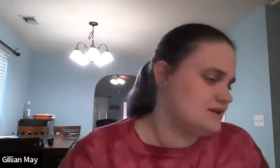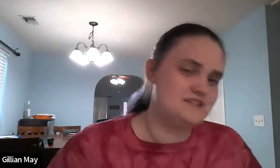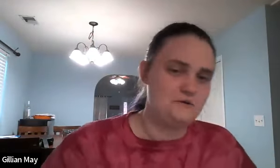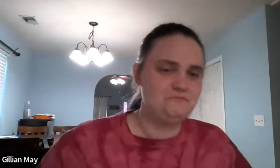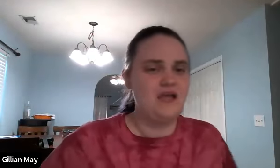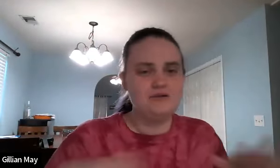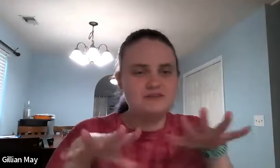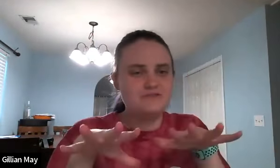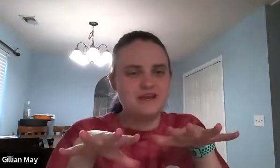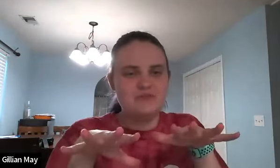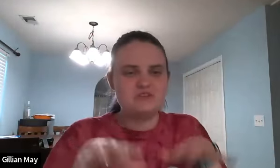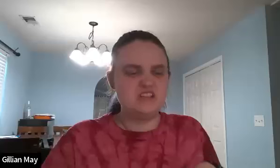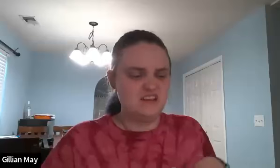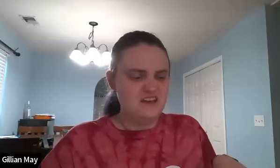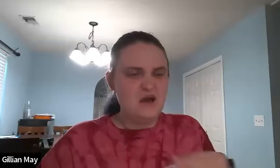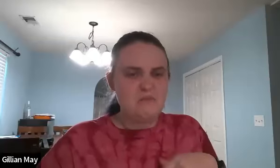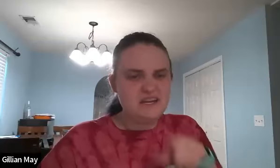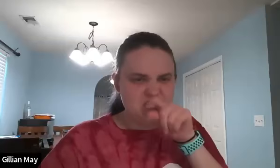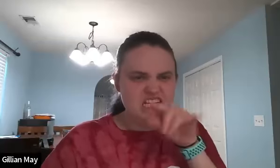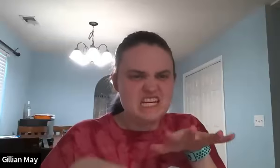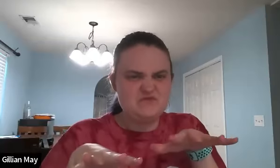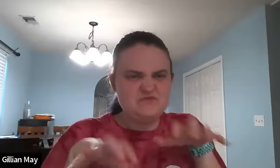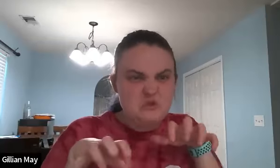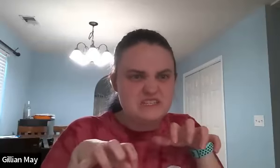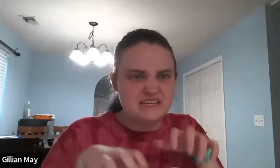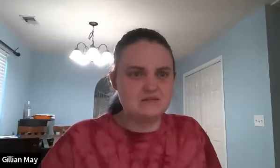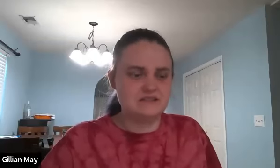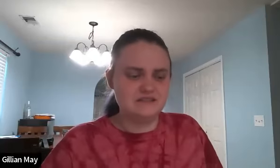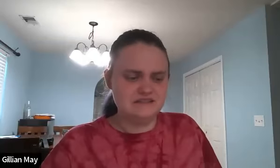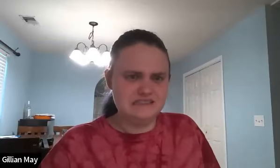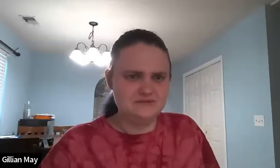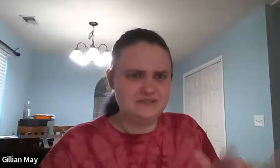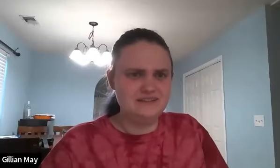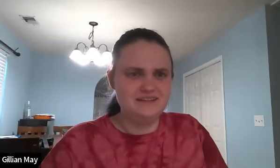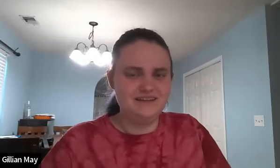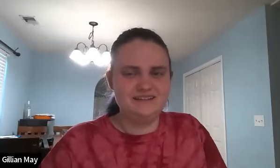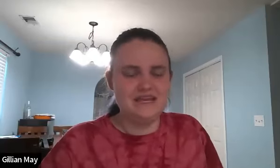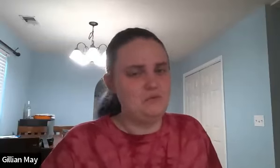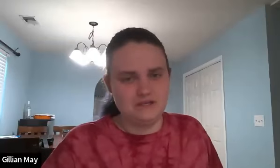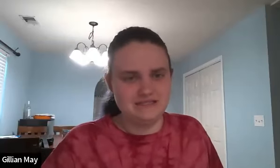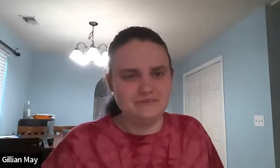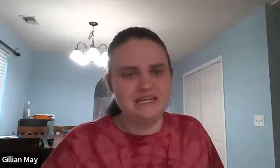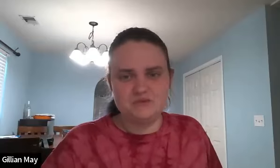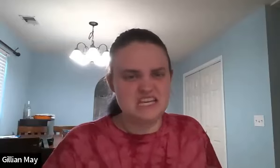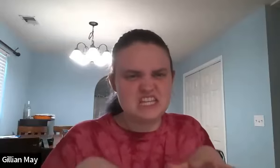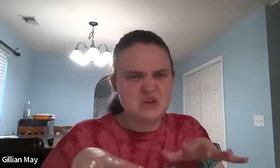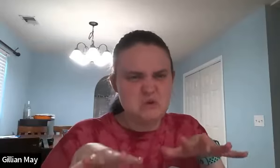So I'll never forget when they were just like, my chicken is frozen. And I was like, is it really? And it wasn't, but he was like, it's so cold,